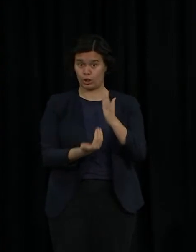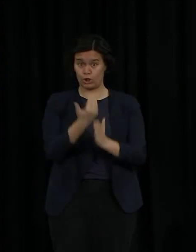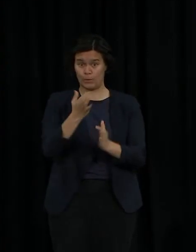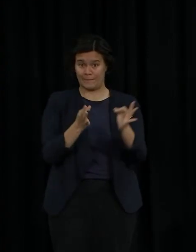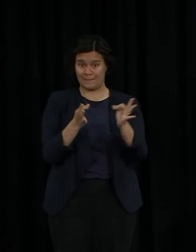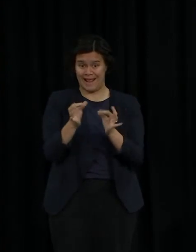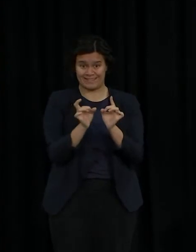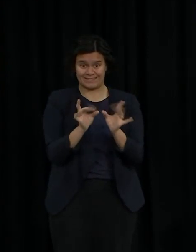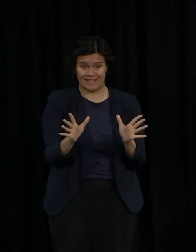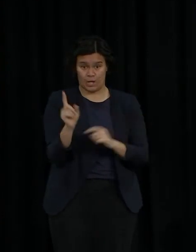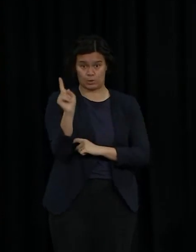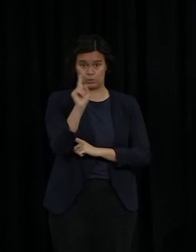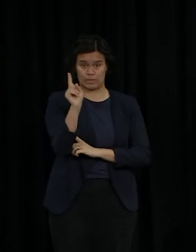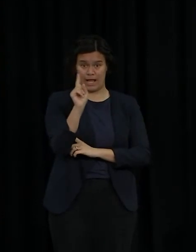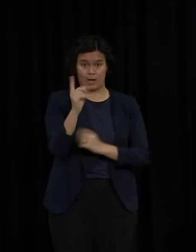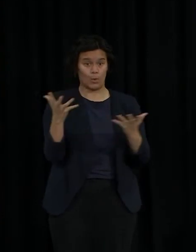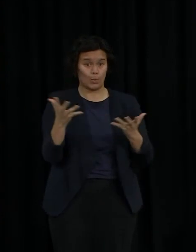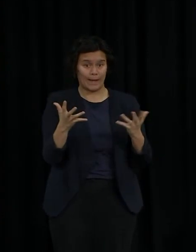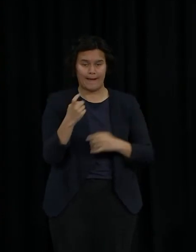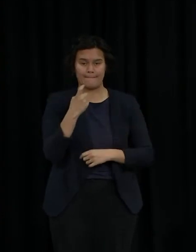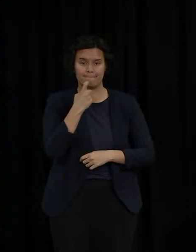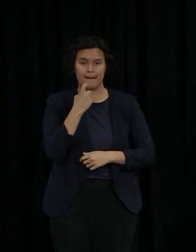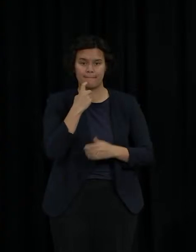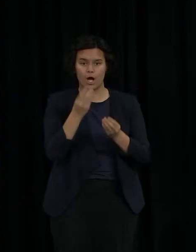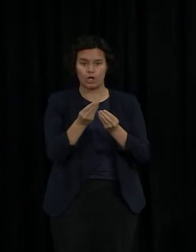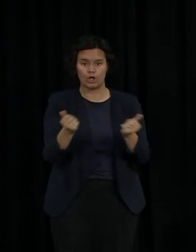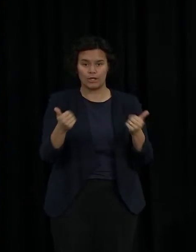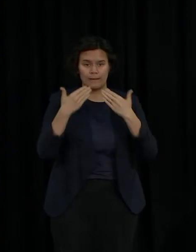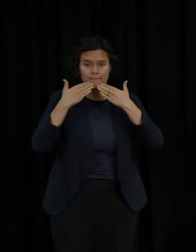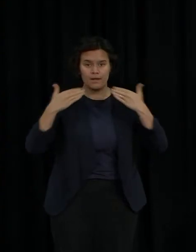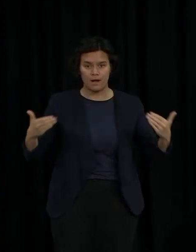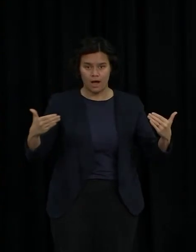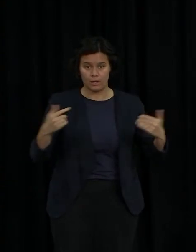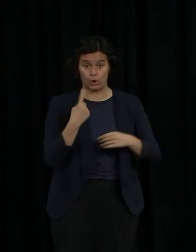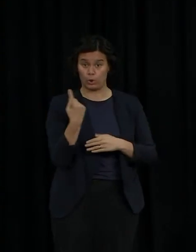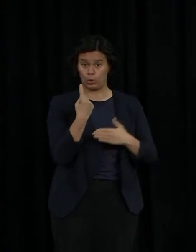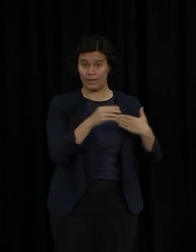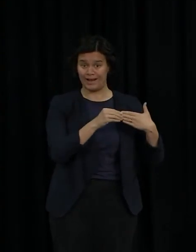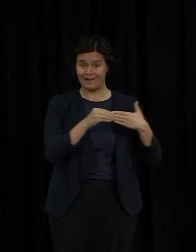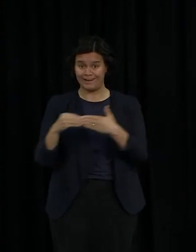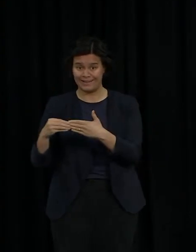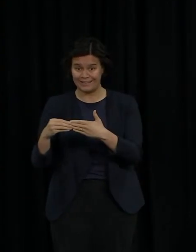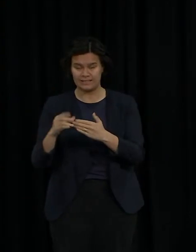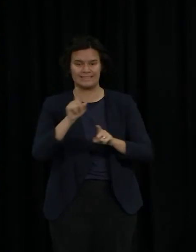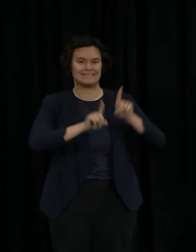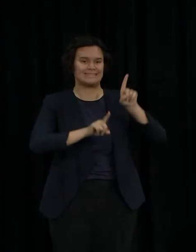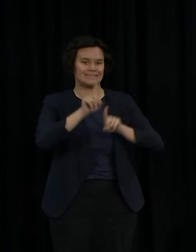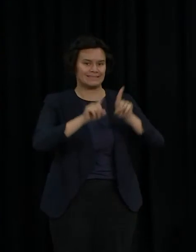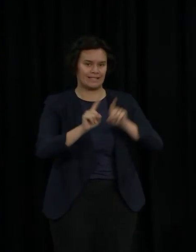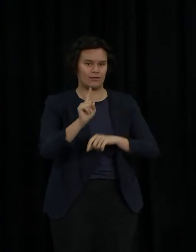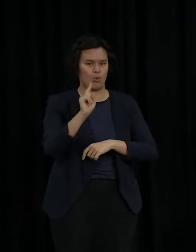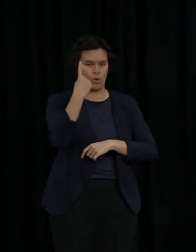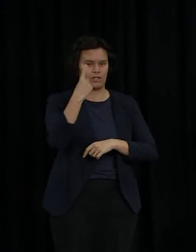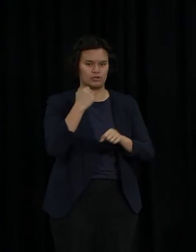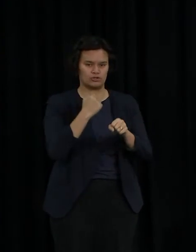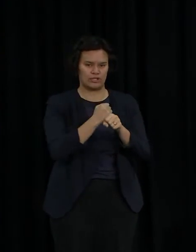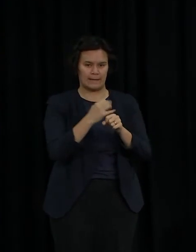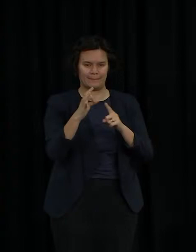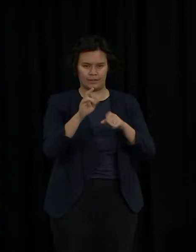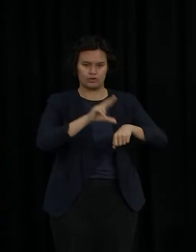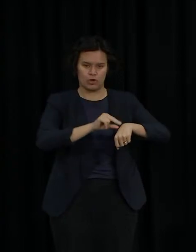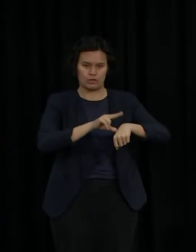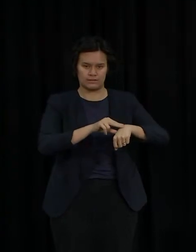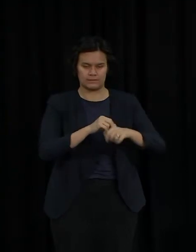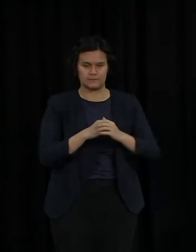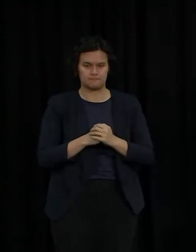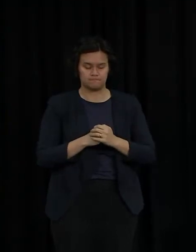vaccinated, which has been launched today at Papakura Marae and is led by the Metro Auckland GPs. This initiative